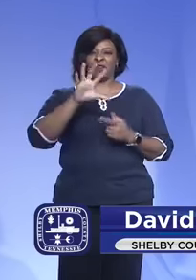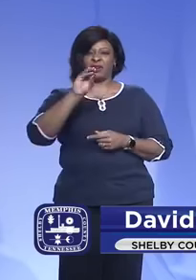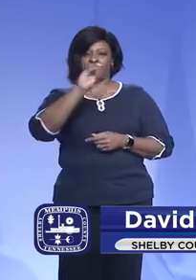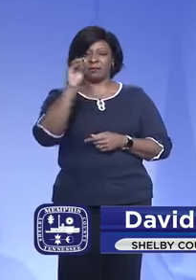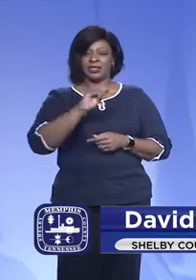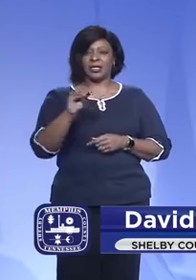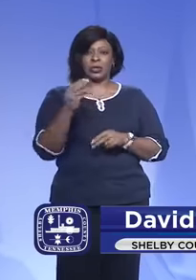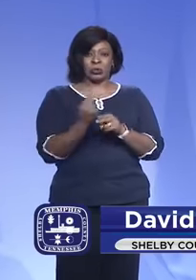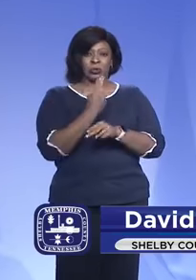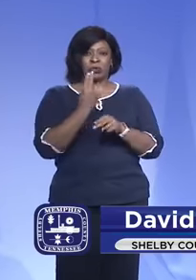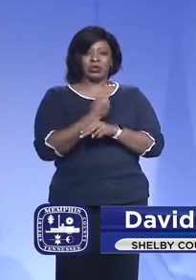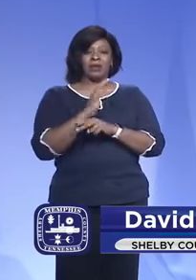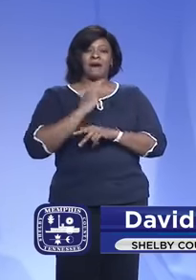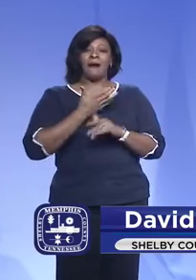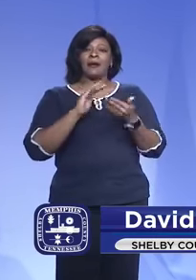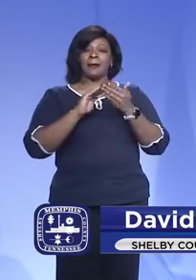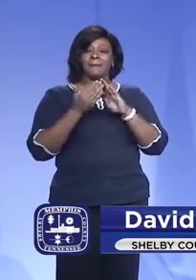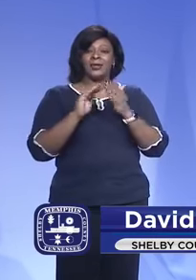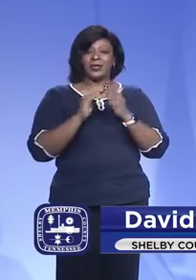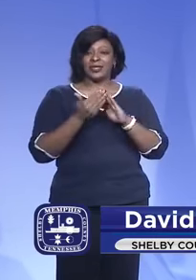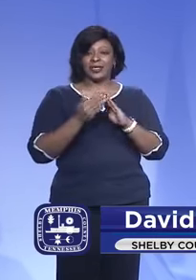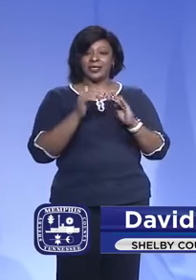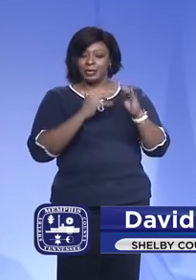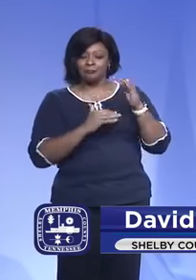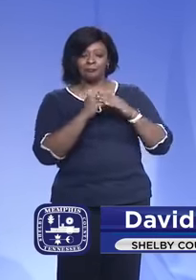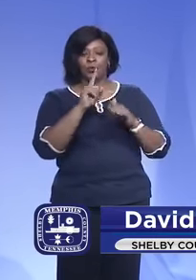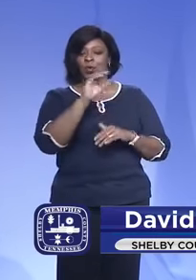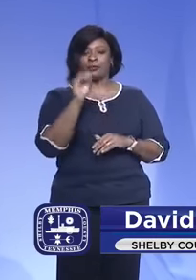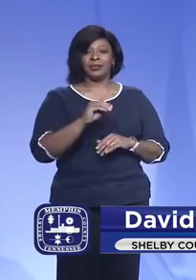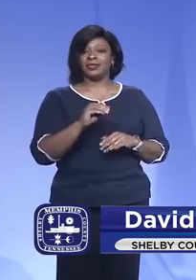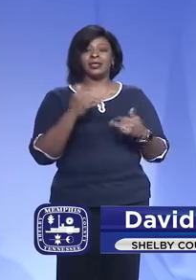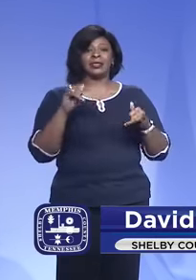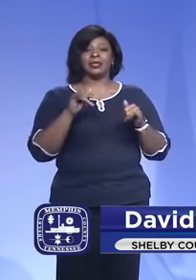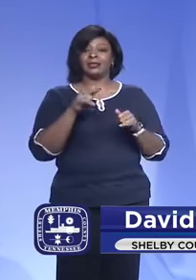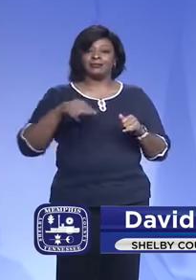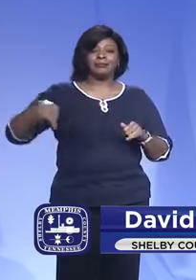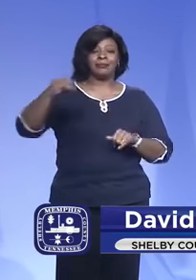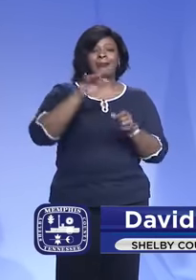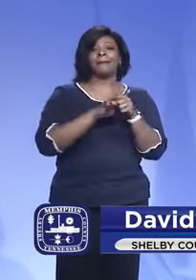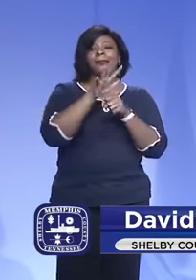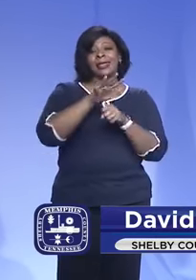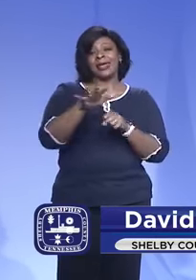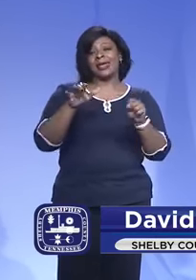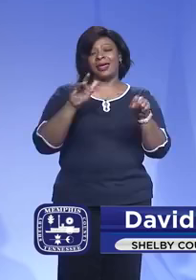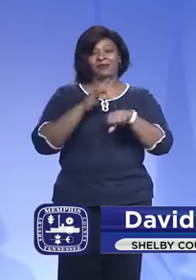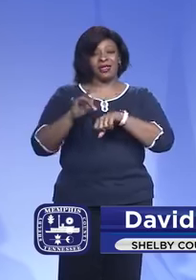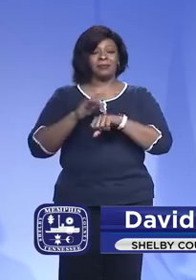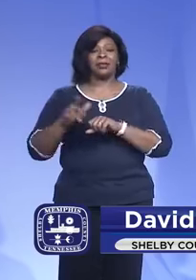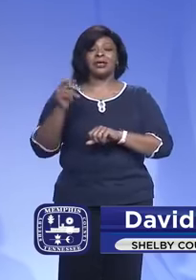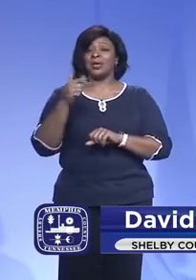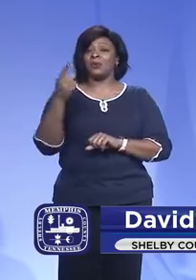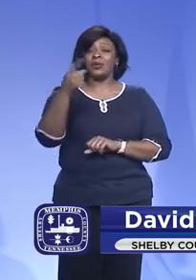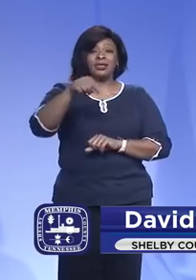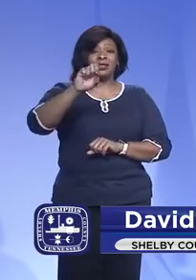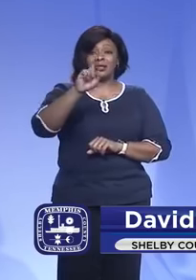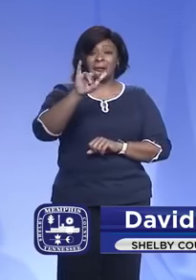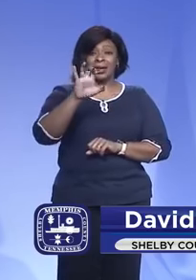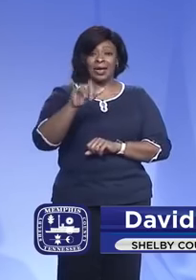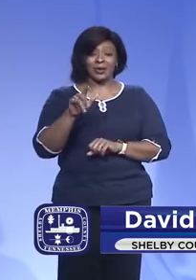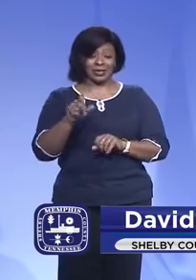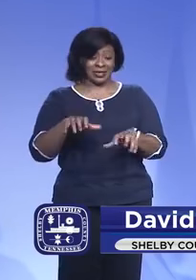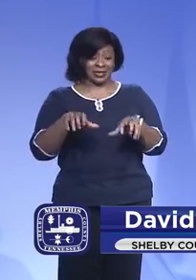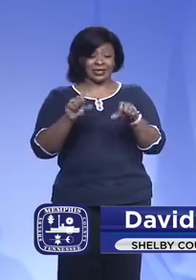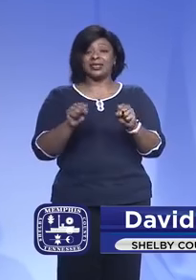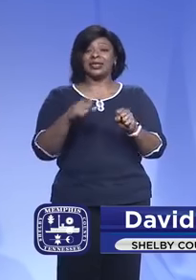50% utilization in our community test sites, meaning there is widespread availability. anyone right now in Shelby County who needs to